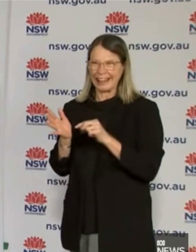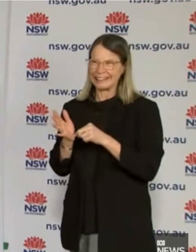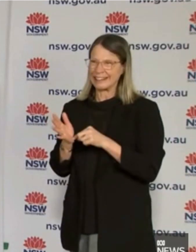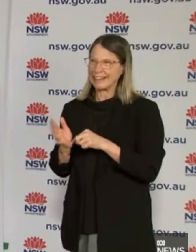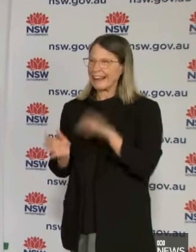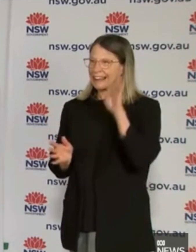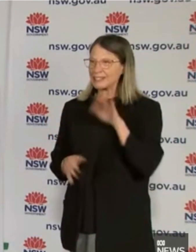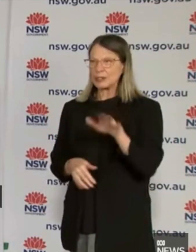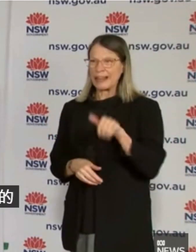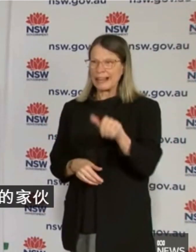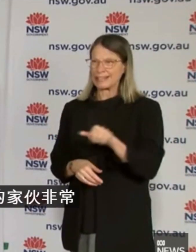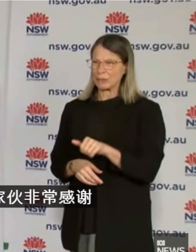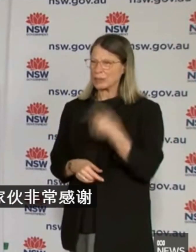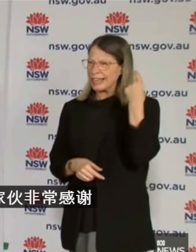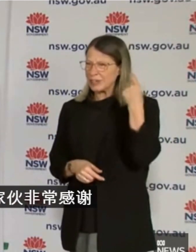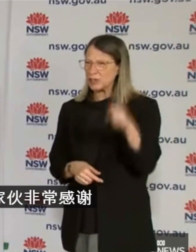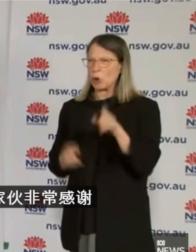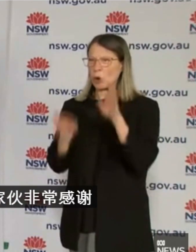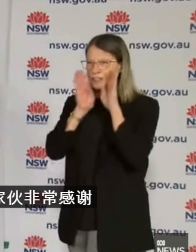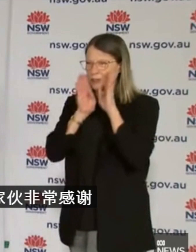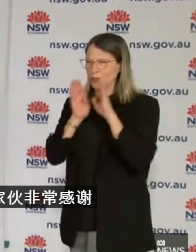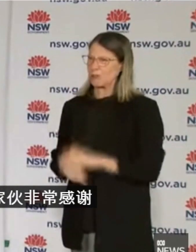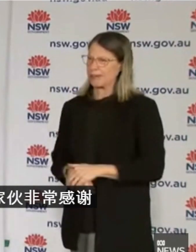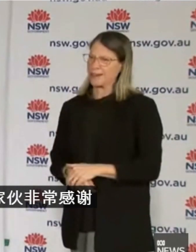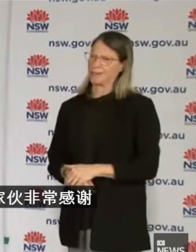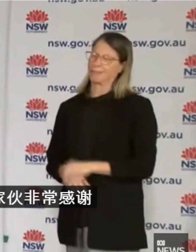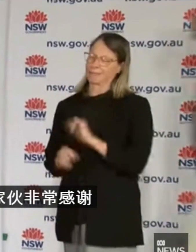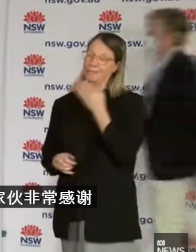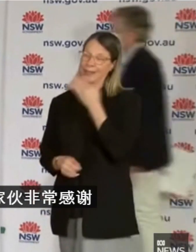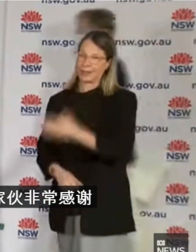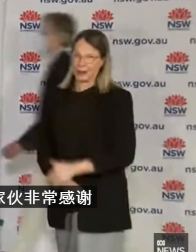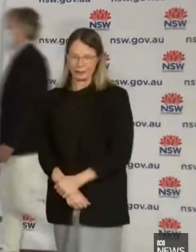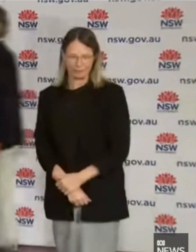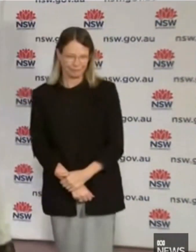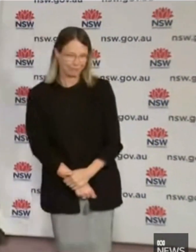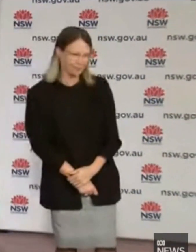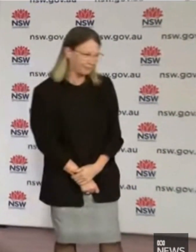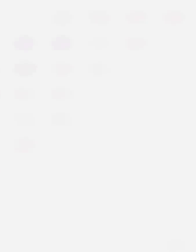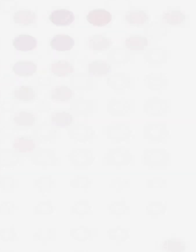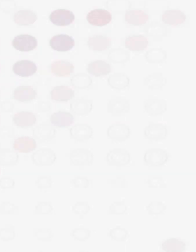listen to those strange dudes on the social media. Thank you very much. Thank you.